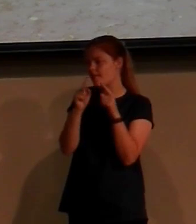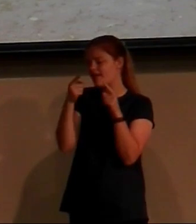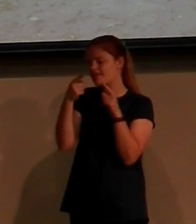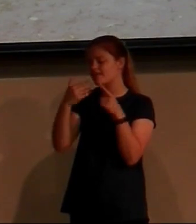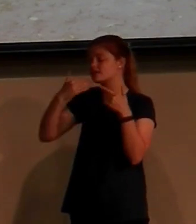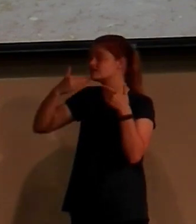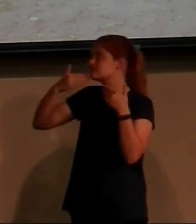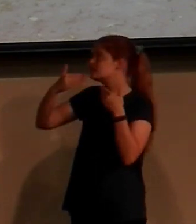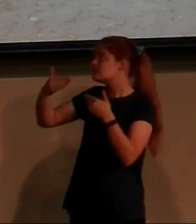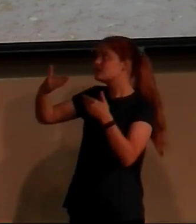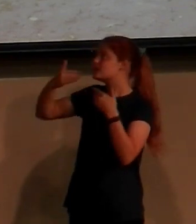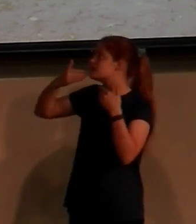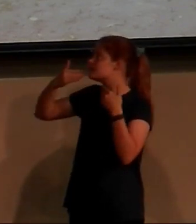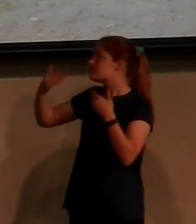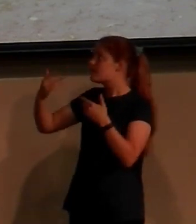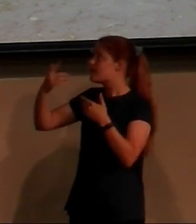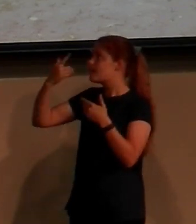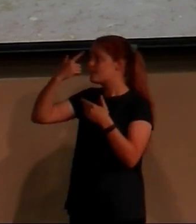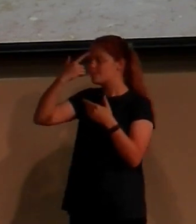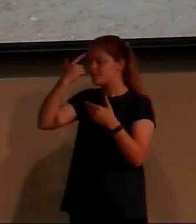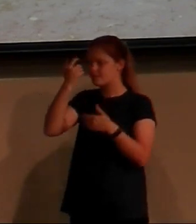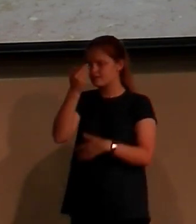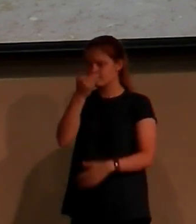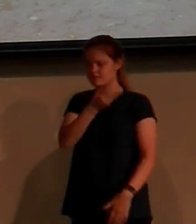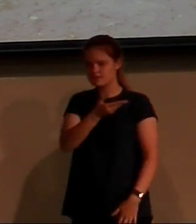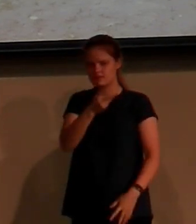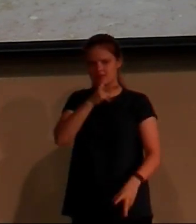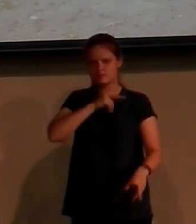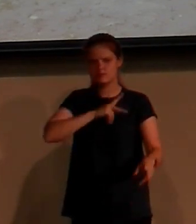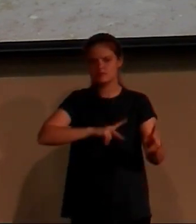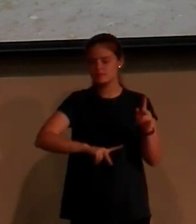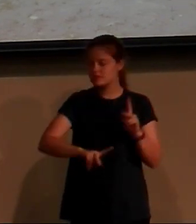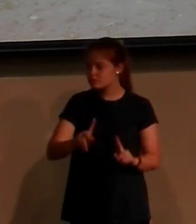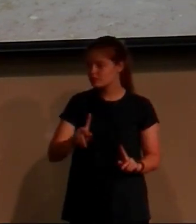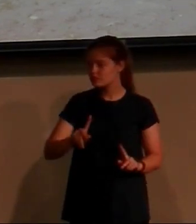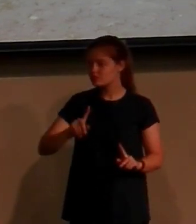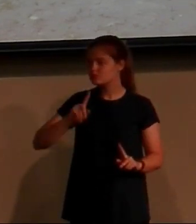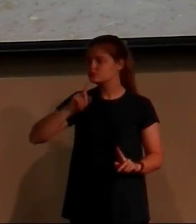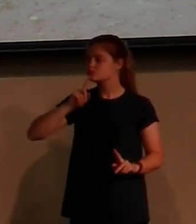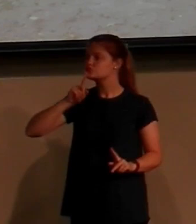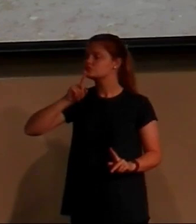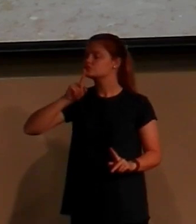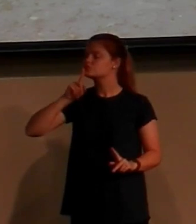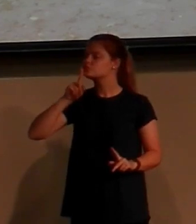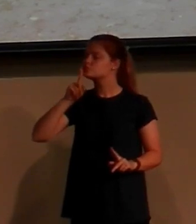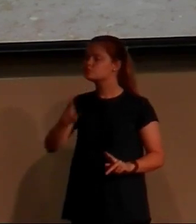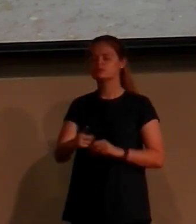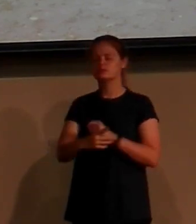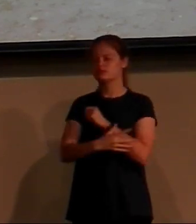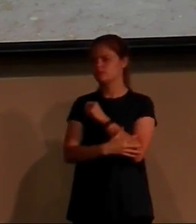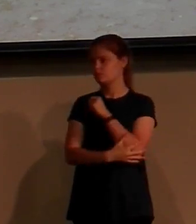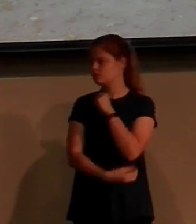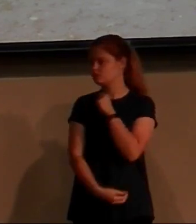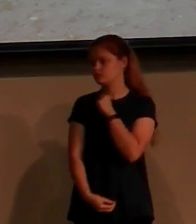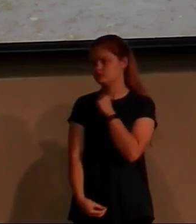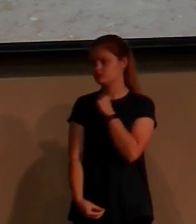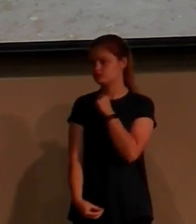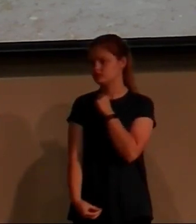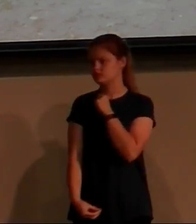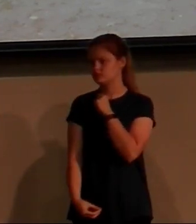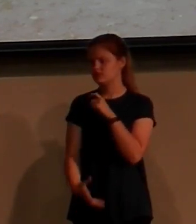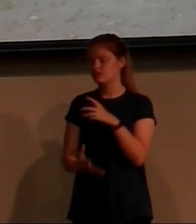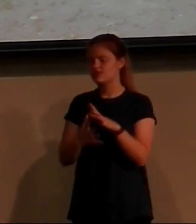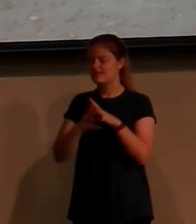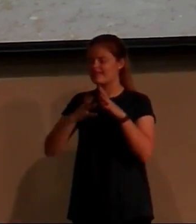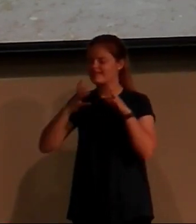grateful, because these people that we gave, indeed, they were very poor. So there's a lot of need in